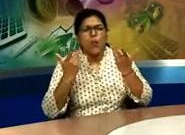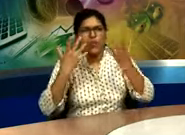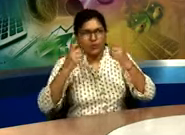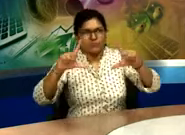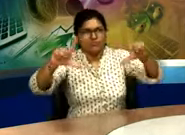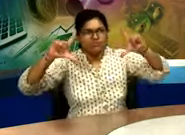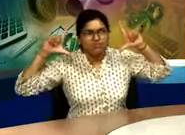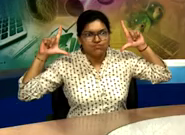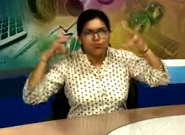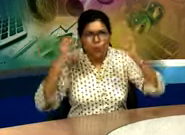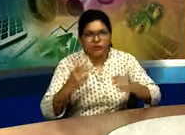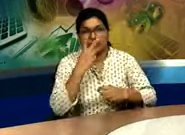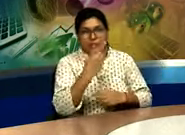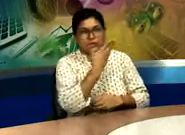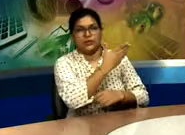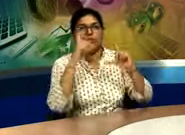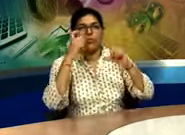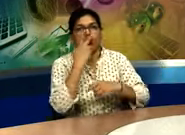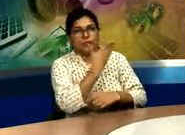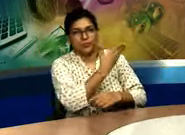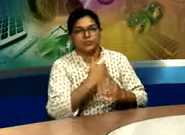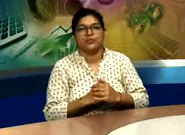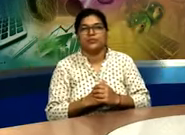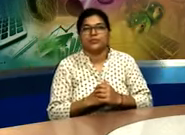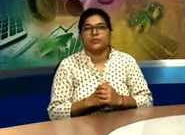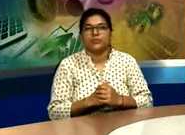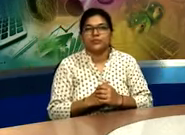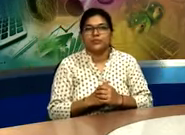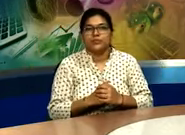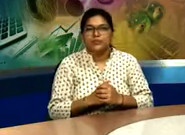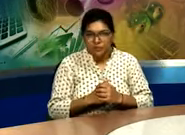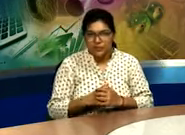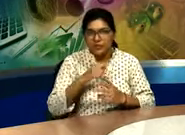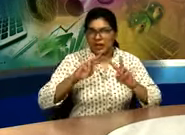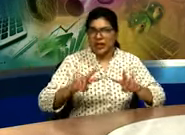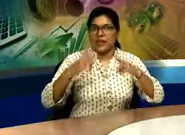Now, you all can see the closer image of Mars.